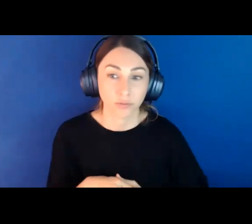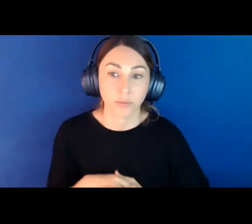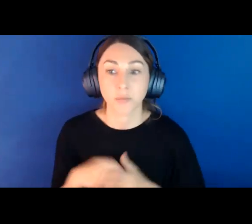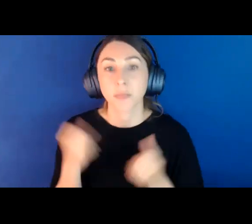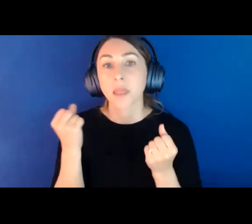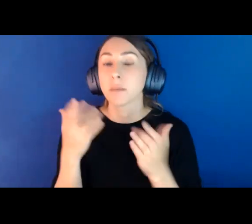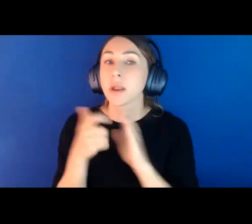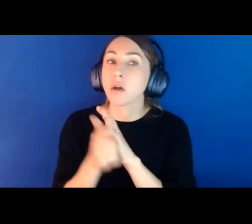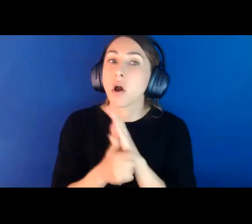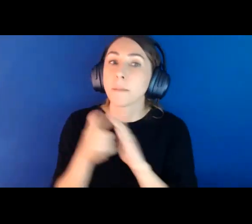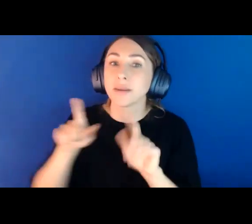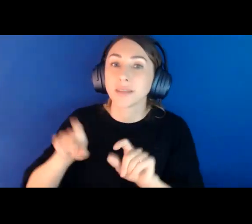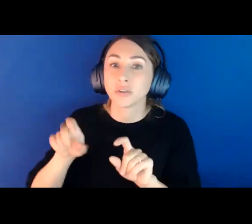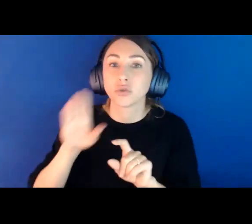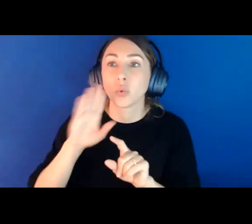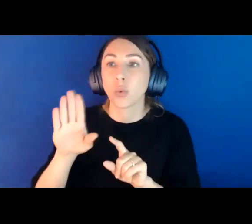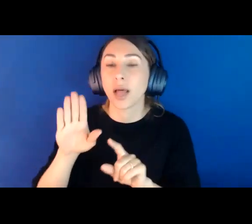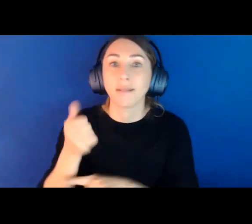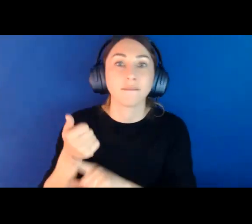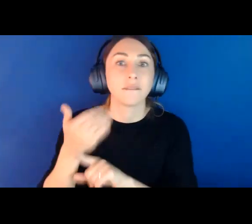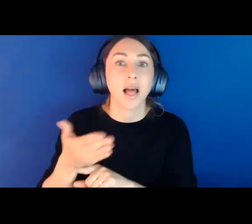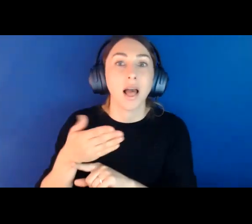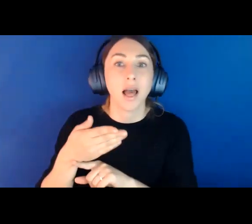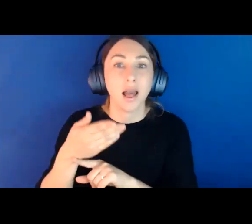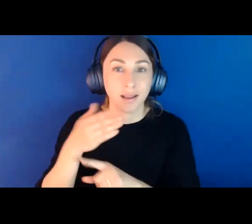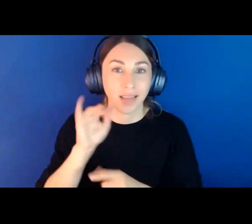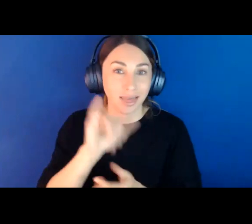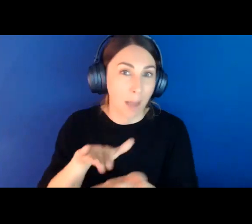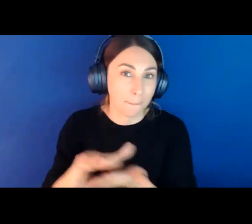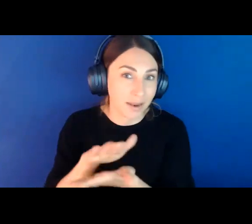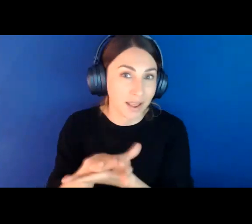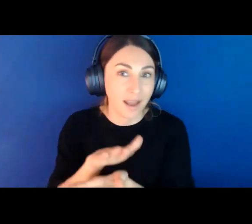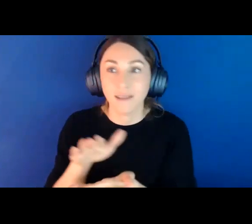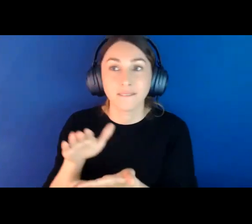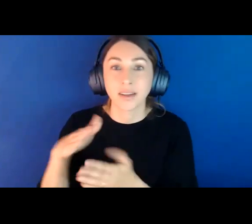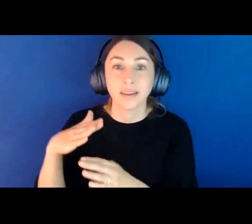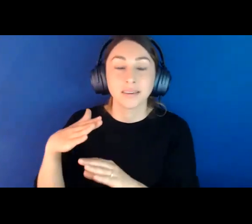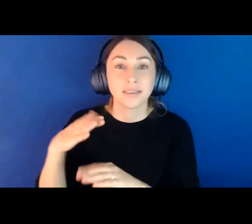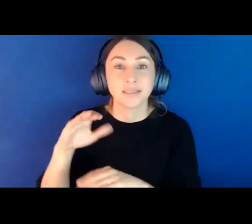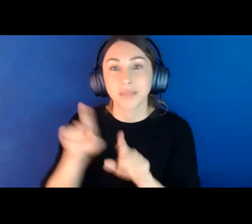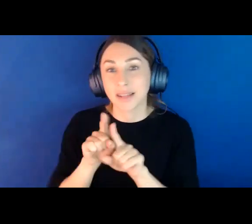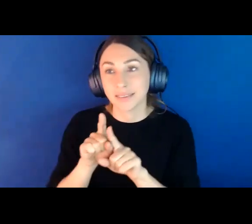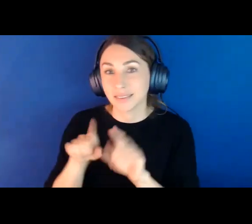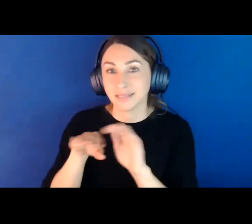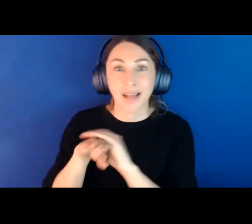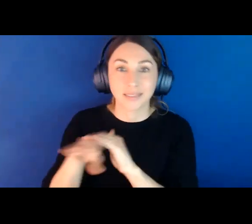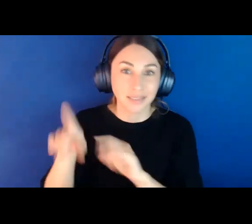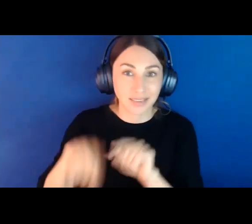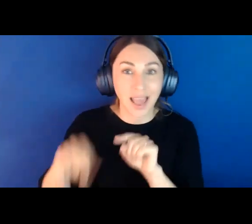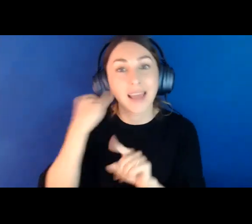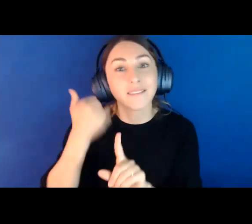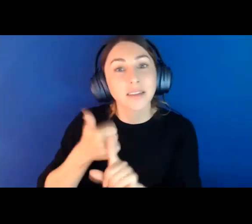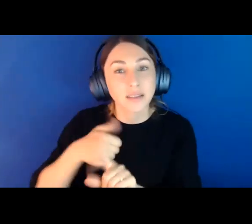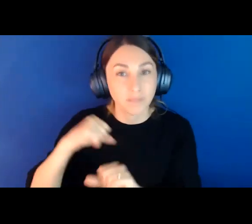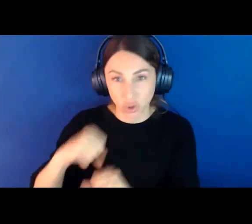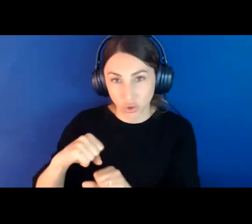automated testers will flag your PDF as not accessible if it is secured. However,